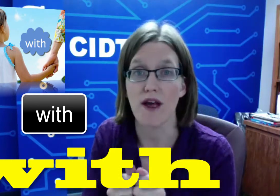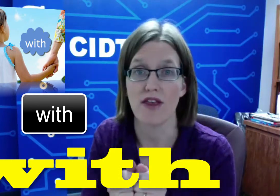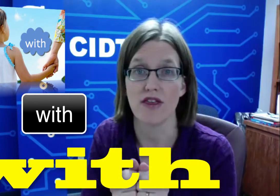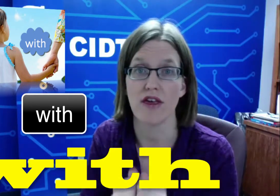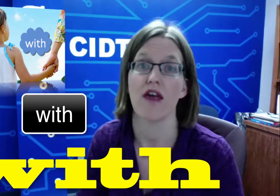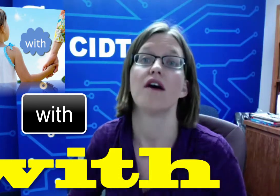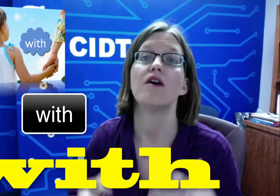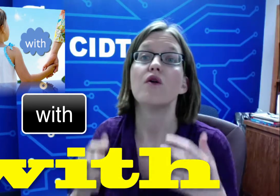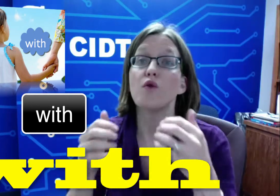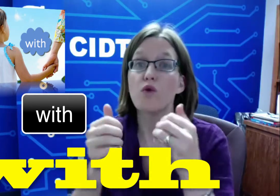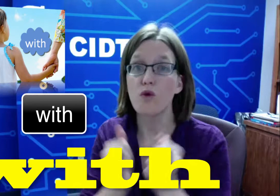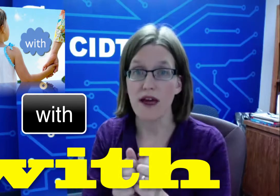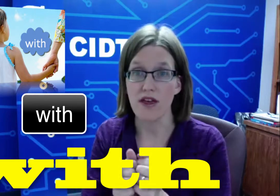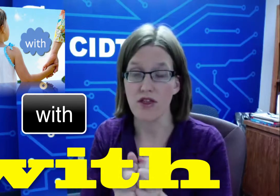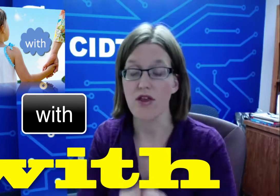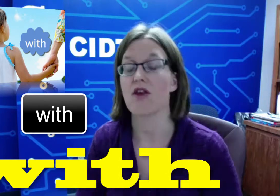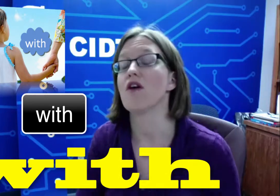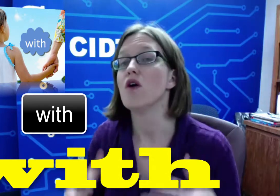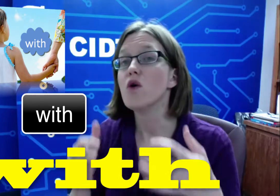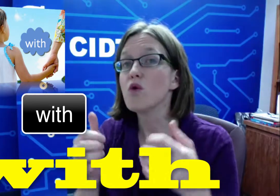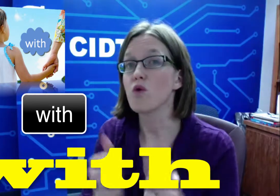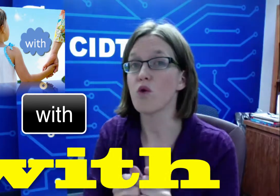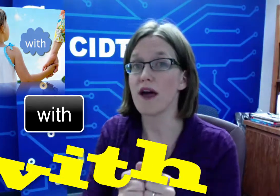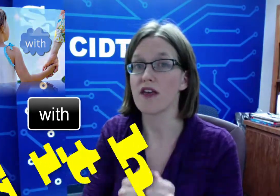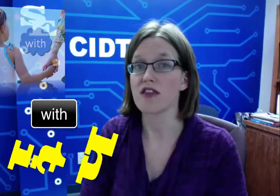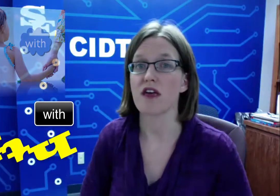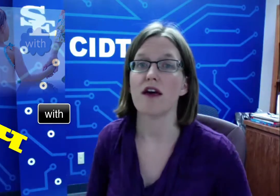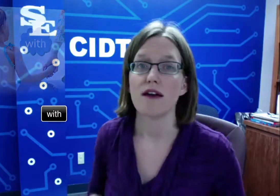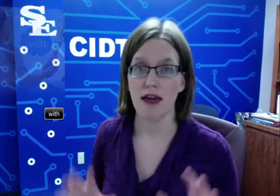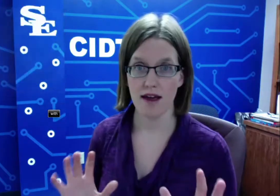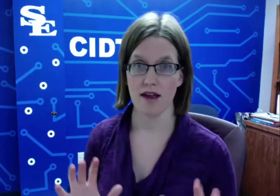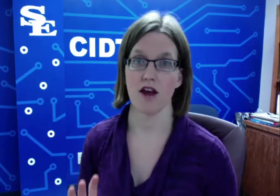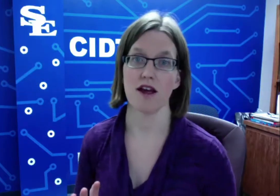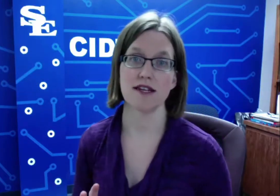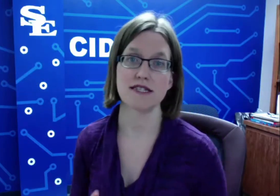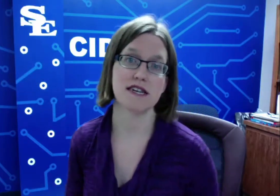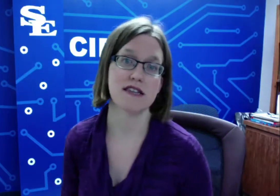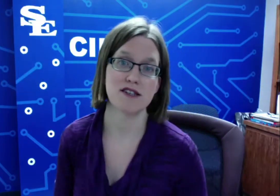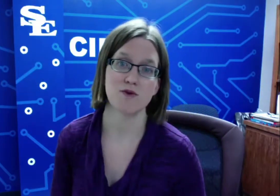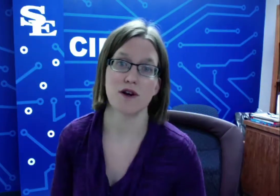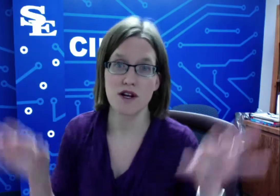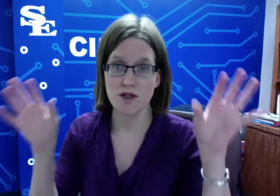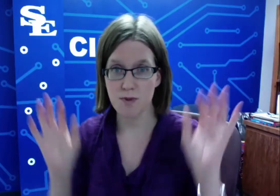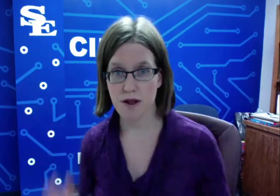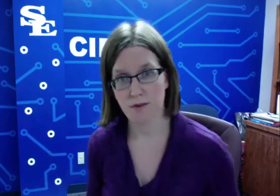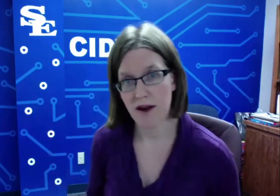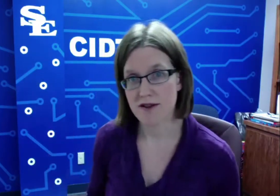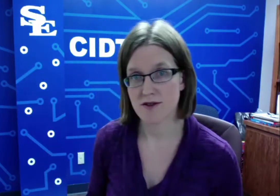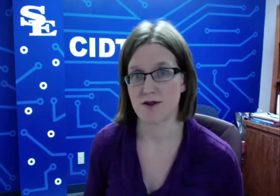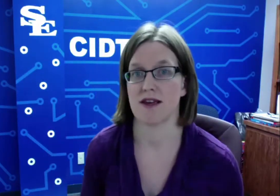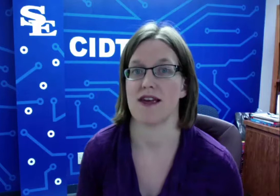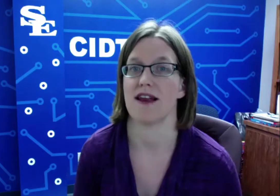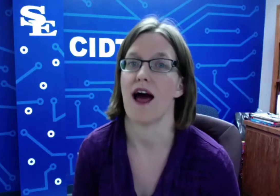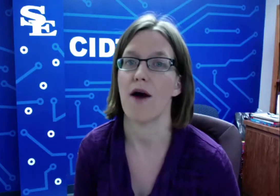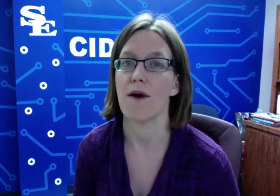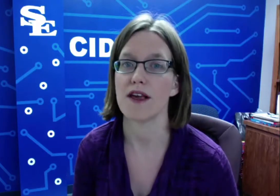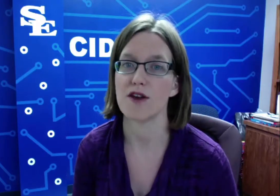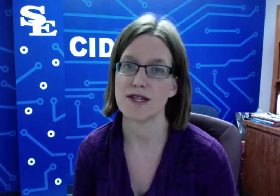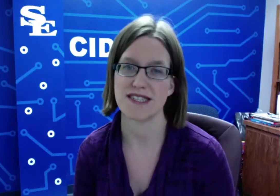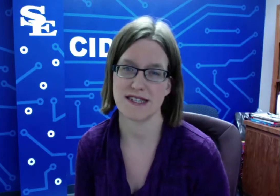With. With. With. Okay, you're going to see these words pull up on the screen. I want you to see